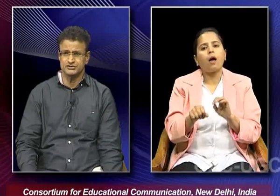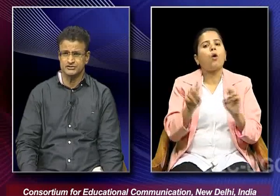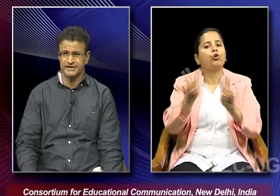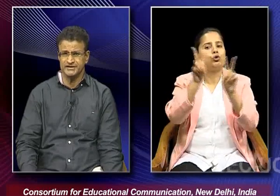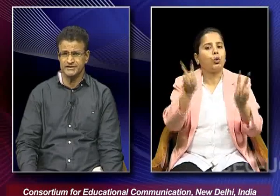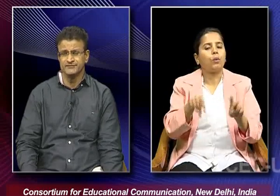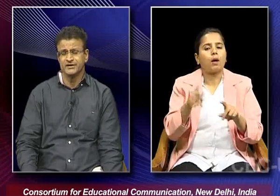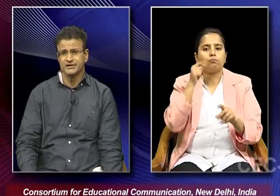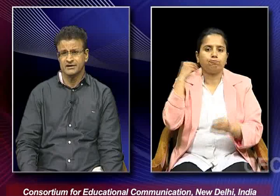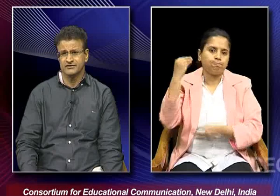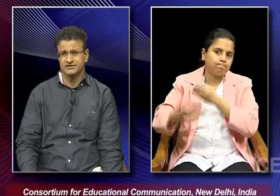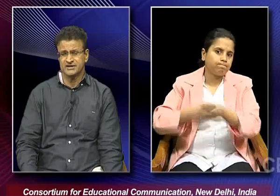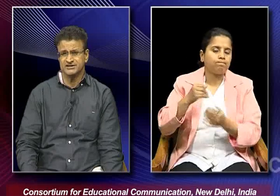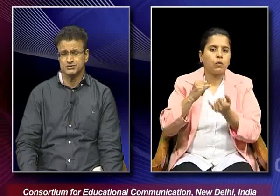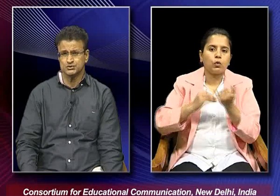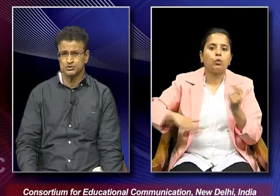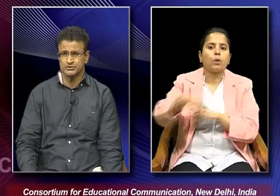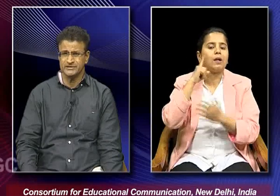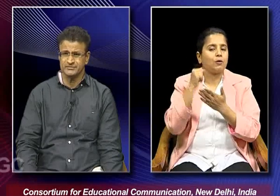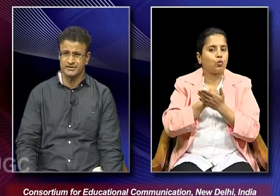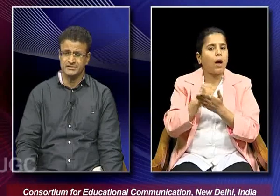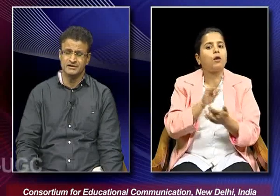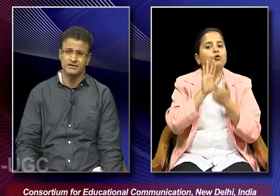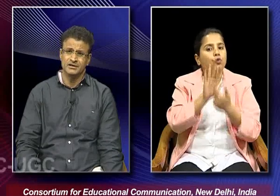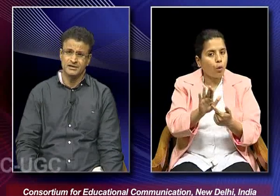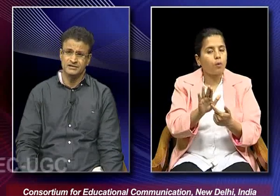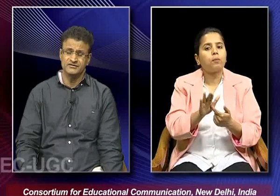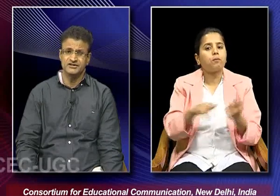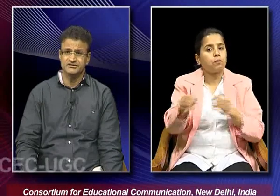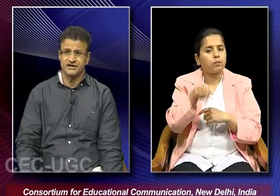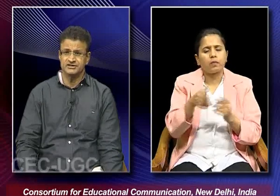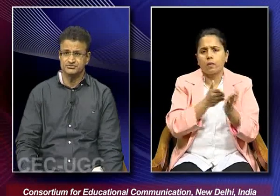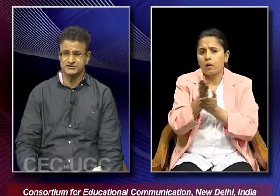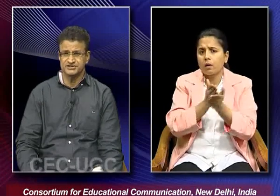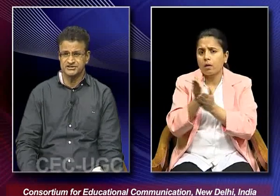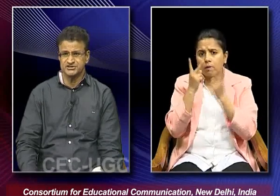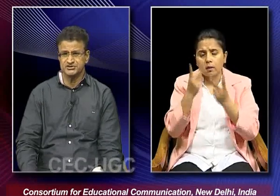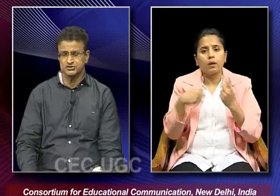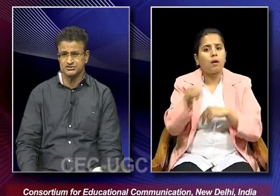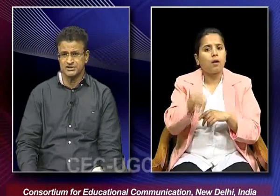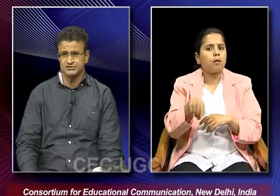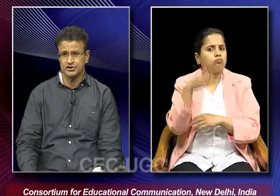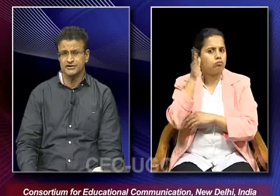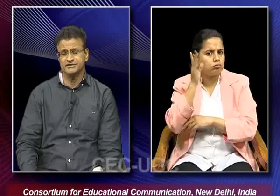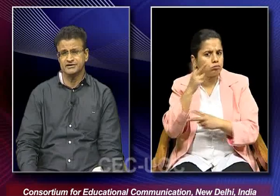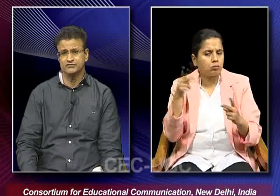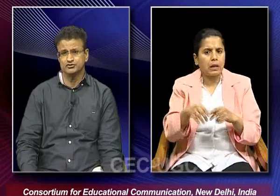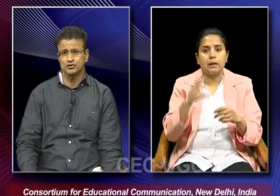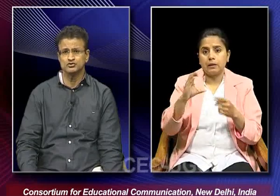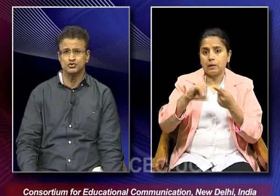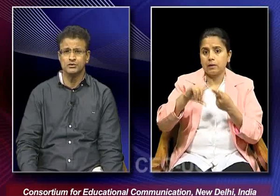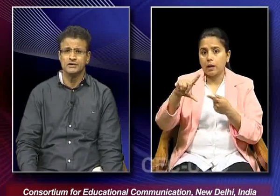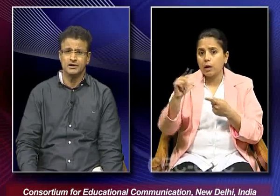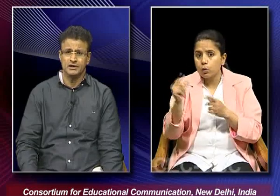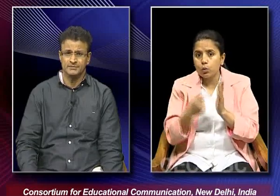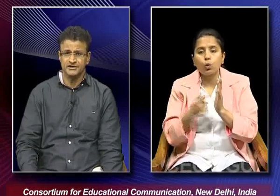patriarchal society in a way tries to show them in the various kinds of presentations on celluloid, that was